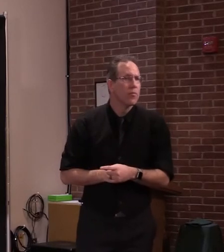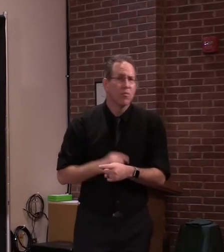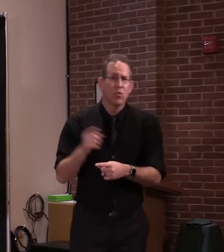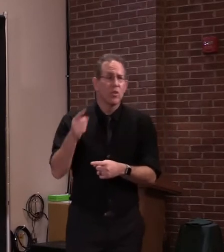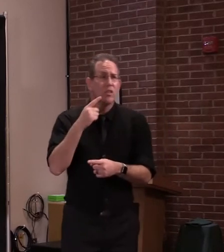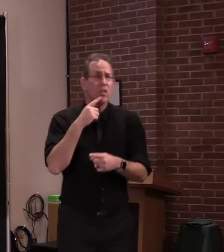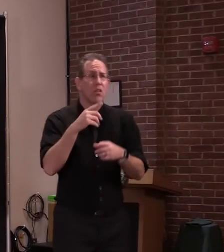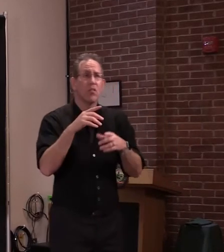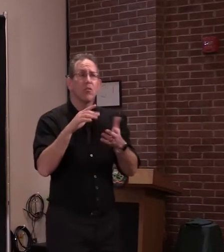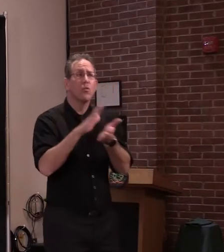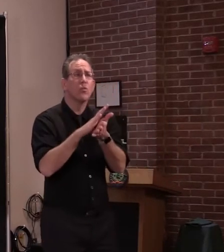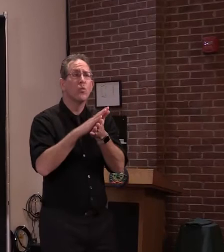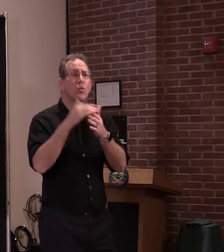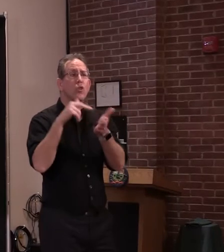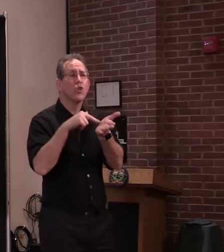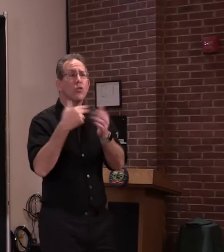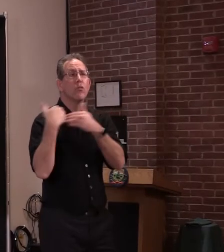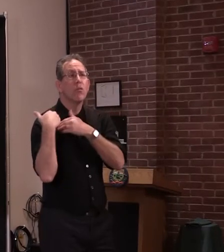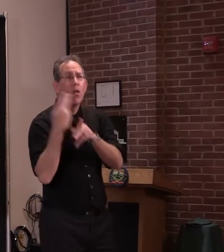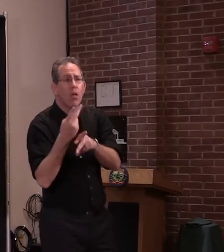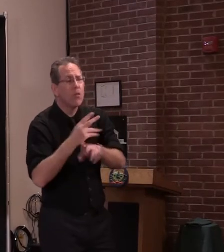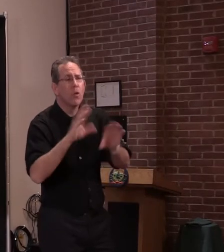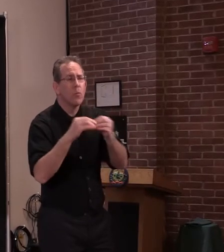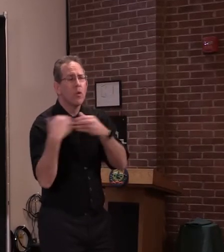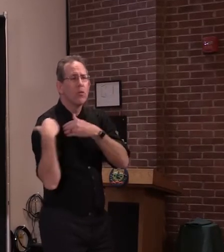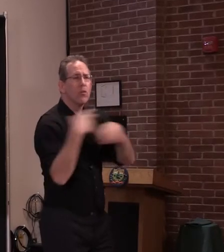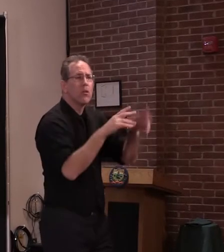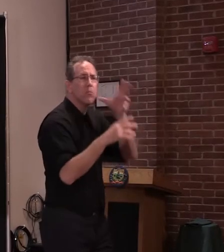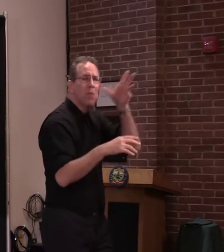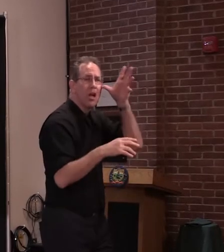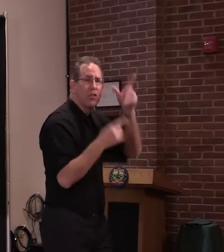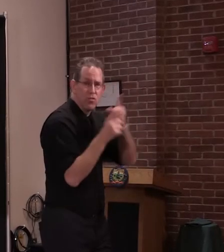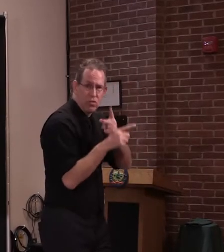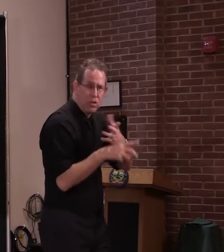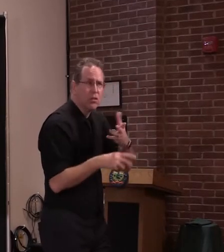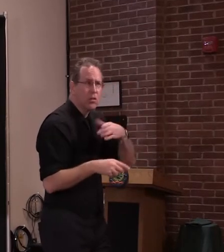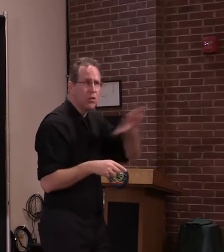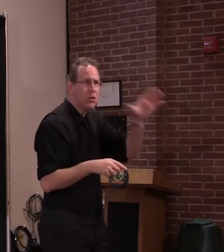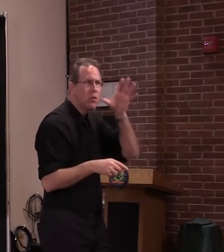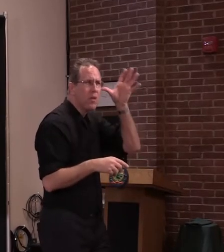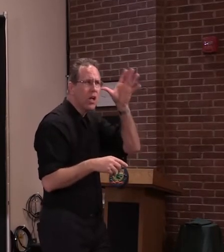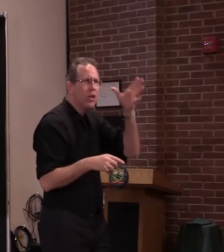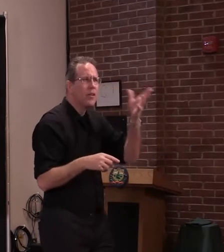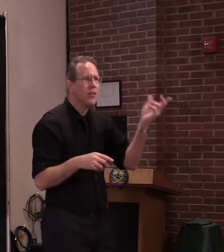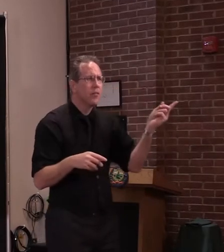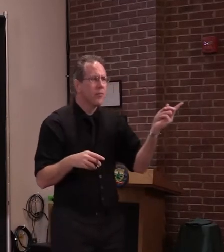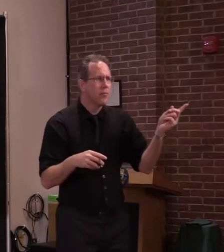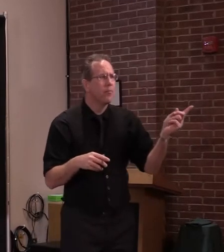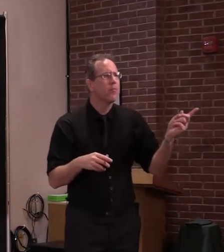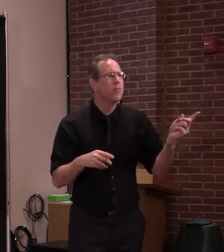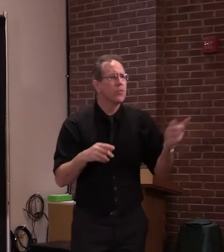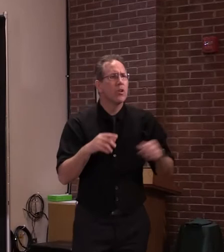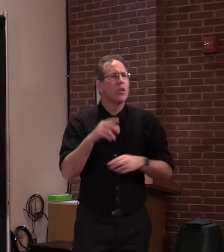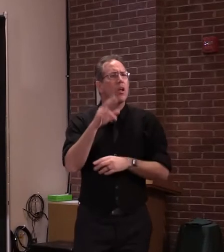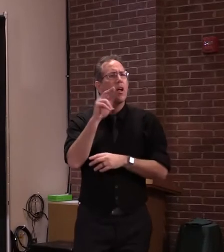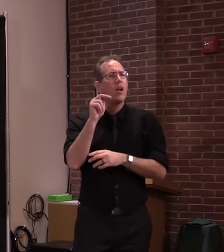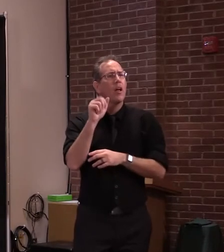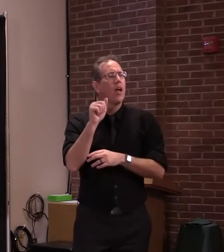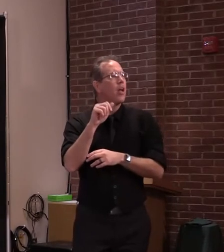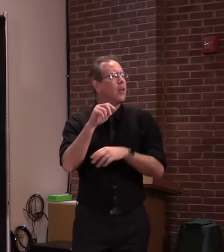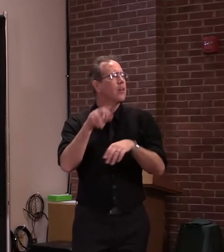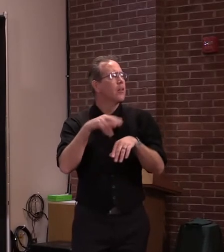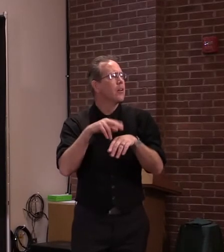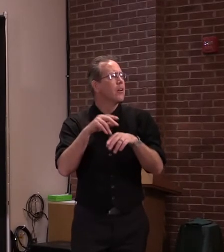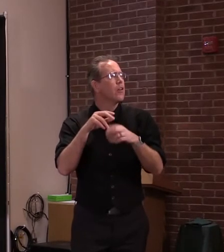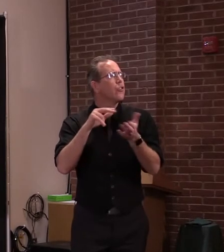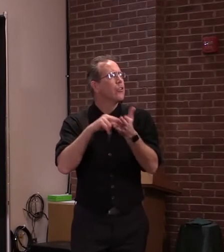as much access to testing, that, you know, staff want to be able to be tested. They want, you know, regular access to